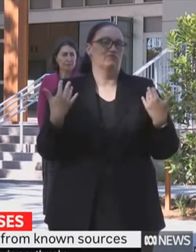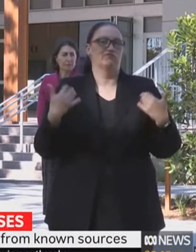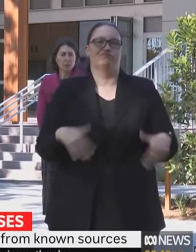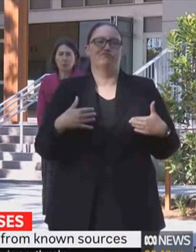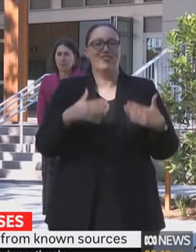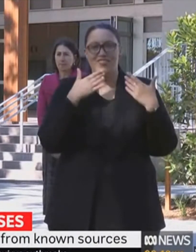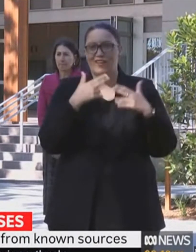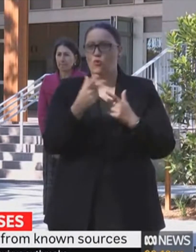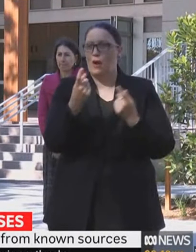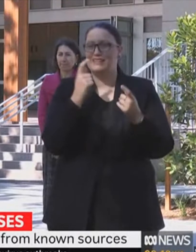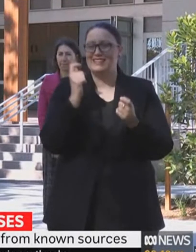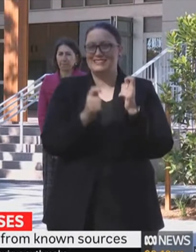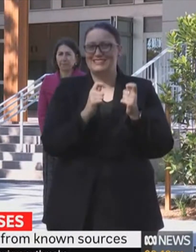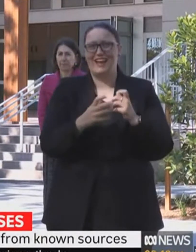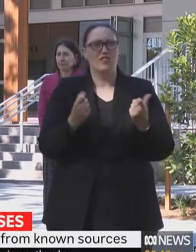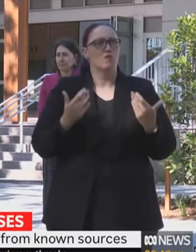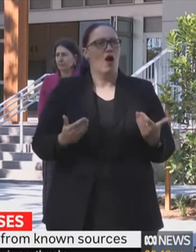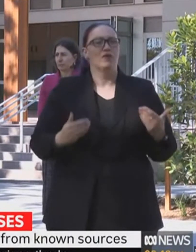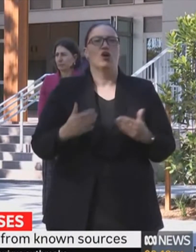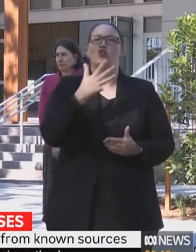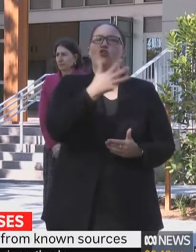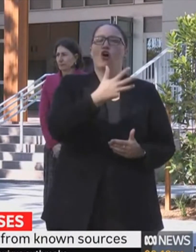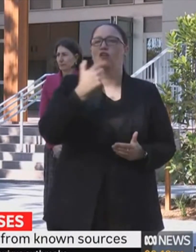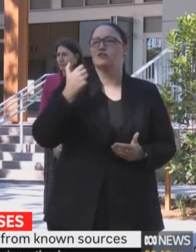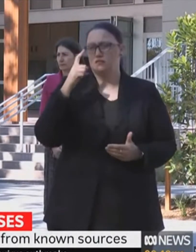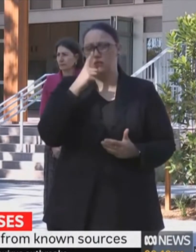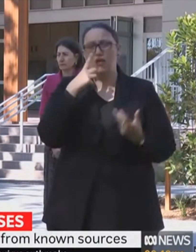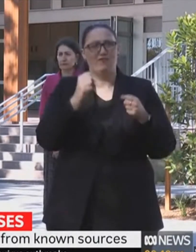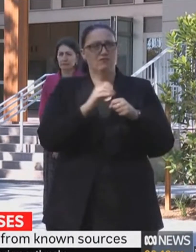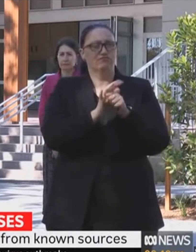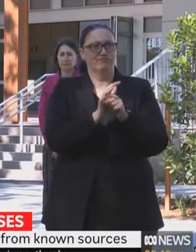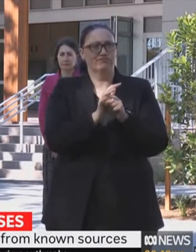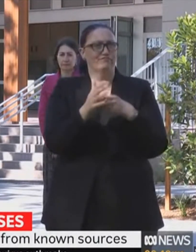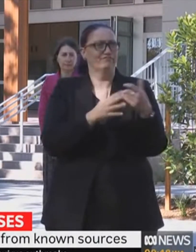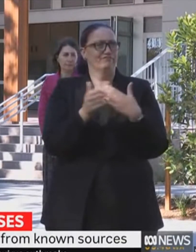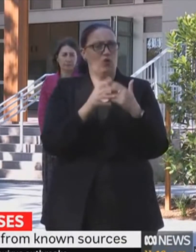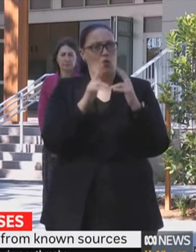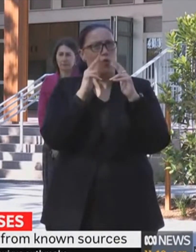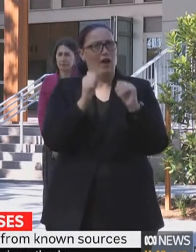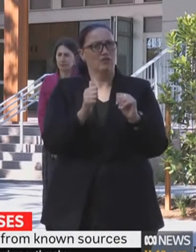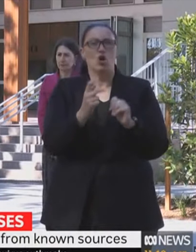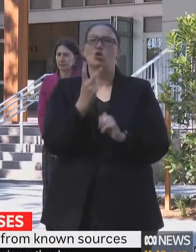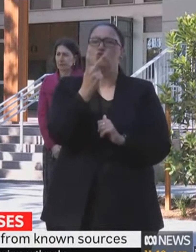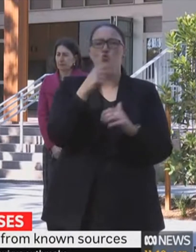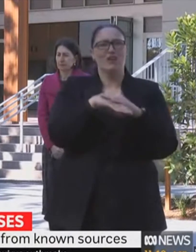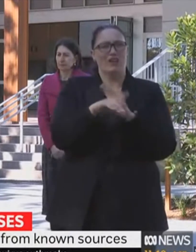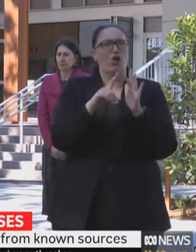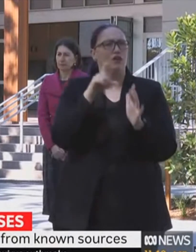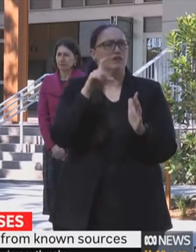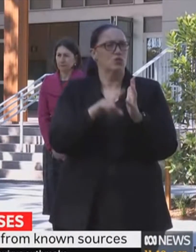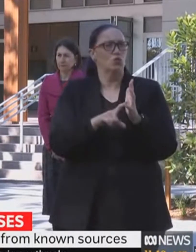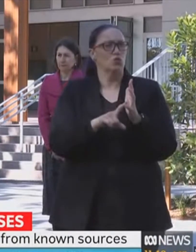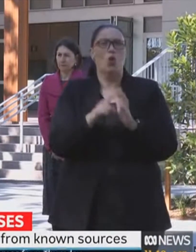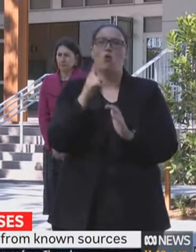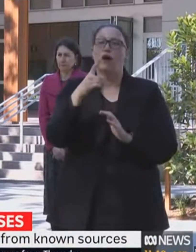forward. There's currently 96 people being treated by New South Wales Health, and two are in intensive care, one